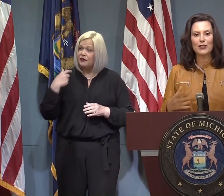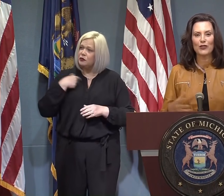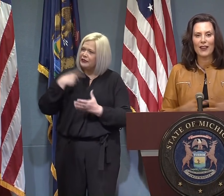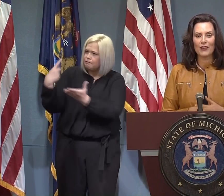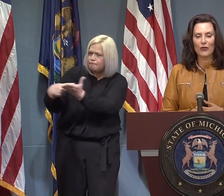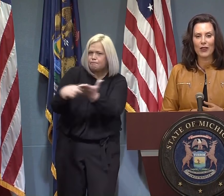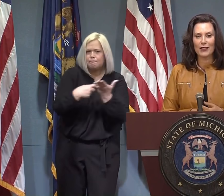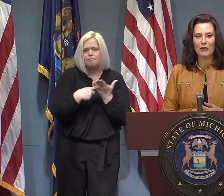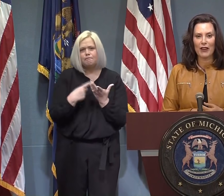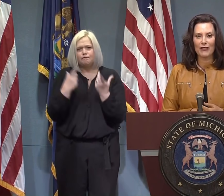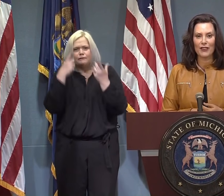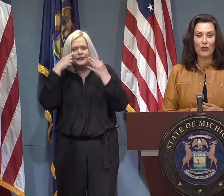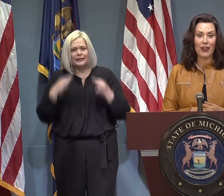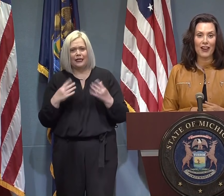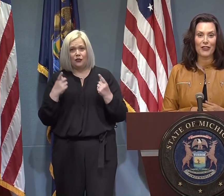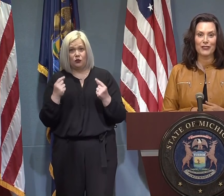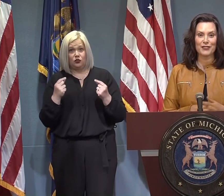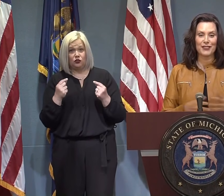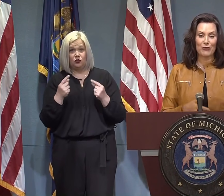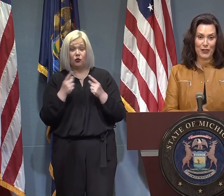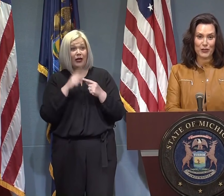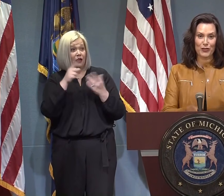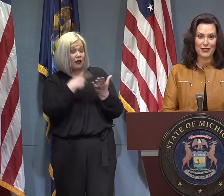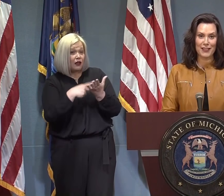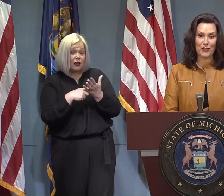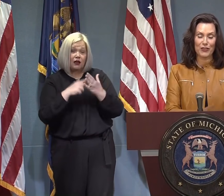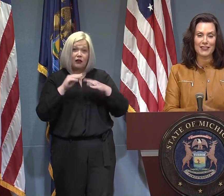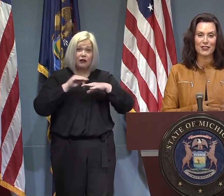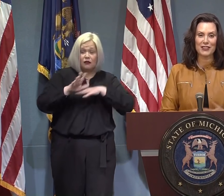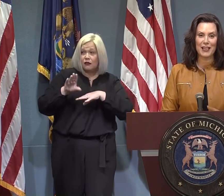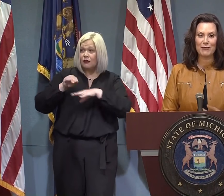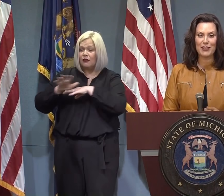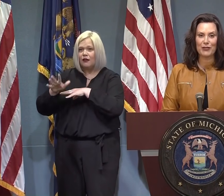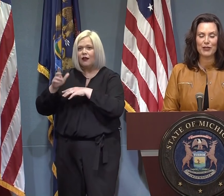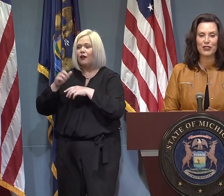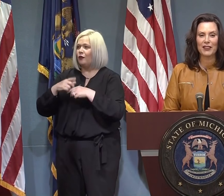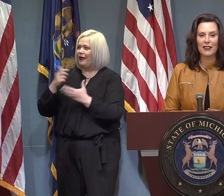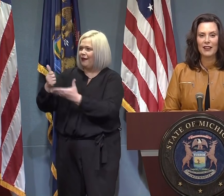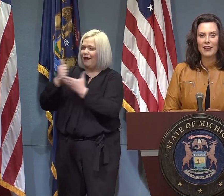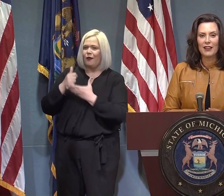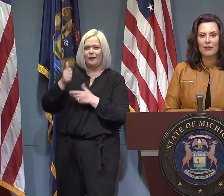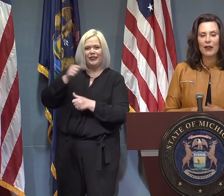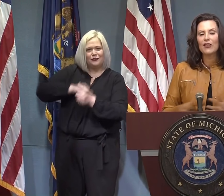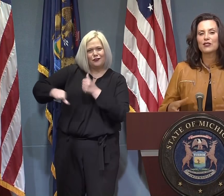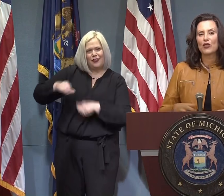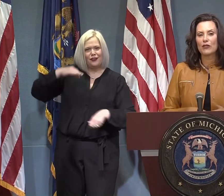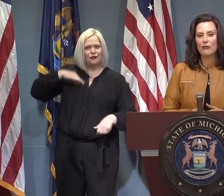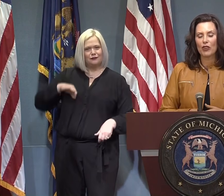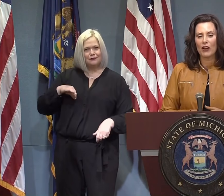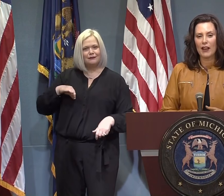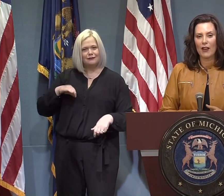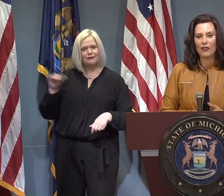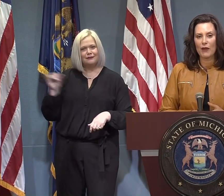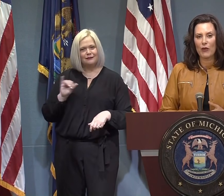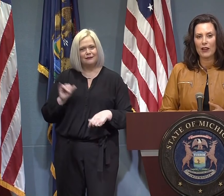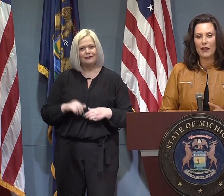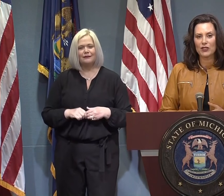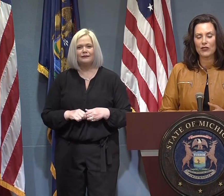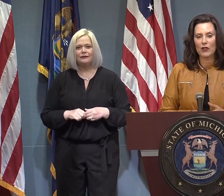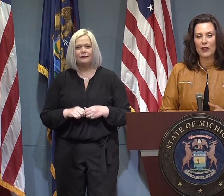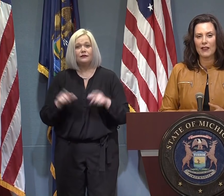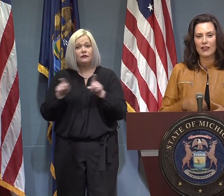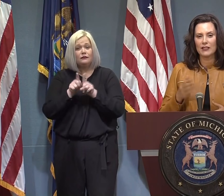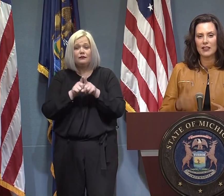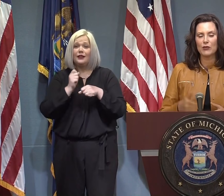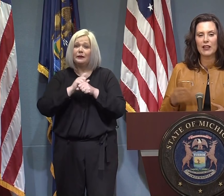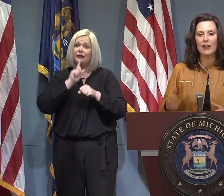when we do that, we get the benefit of one another's resources, like the ones I just named here in Michigan. But I've also gone out of my way to make sure